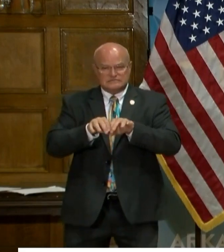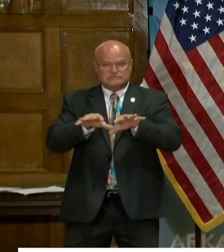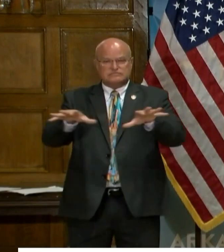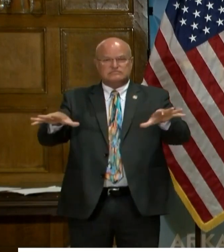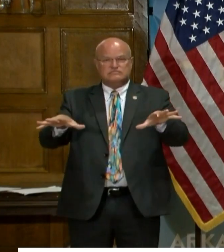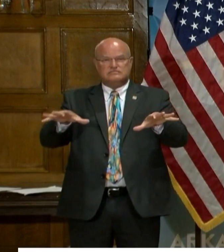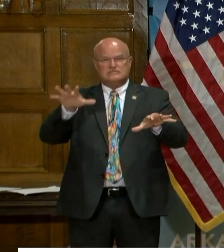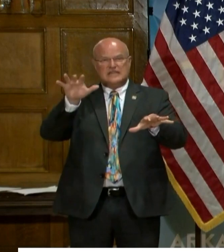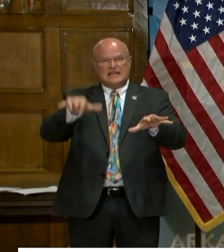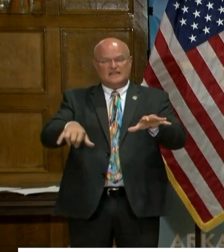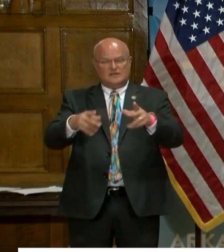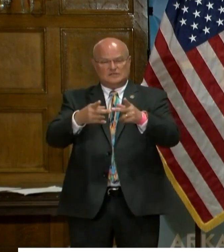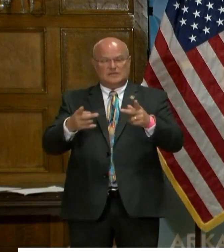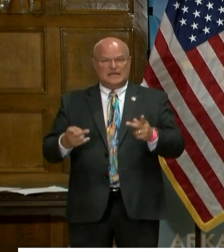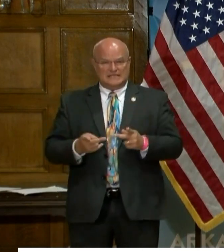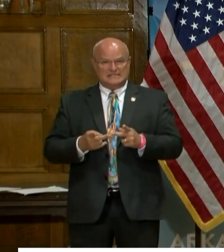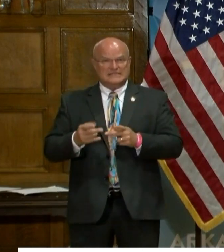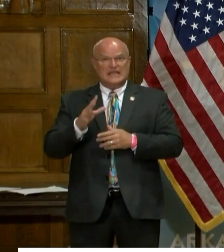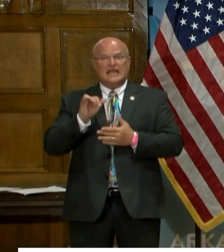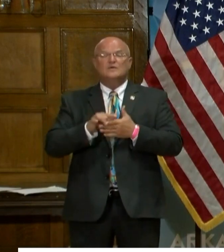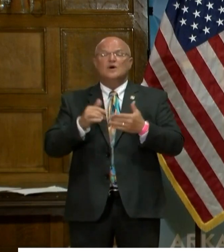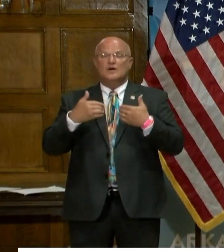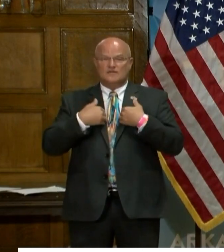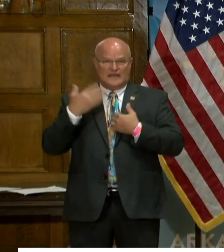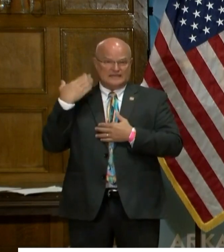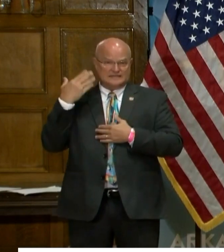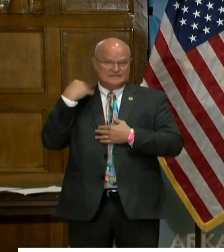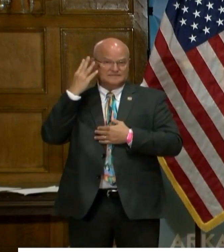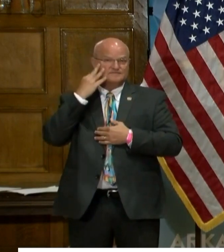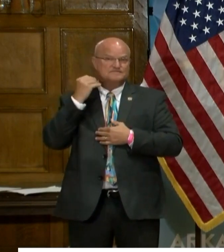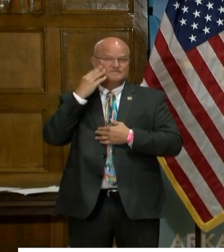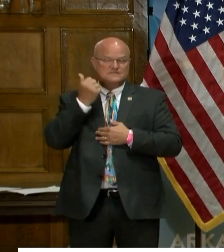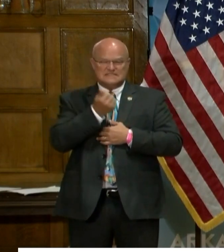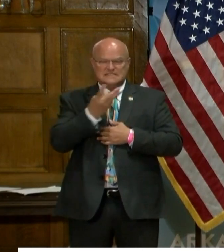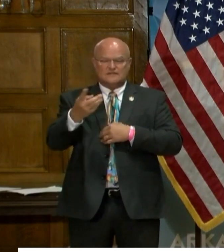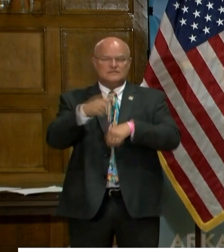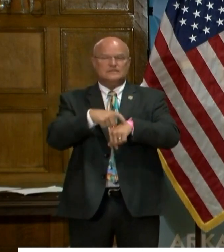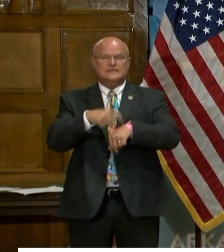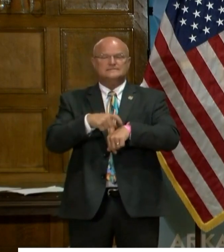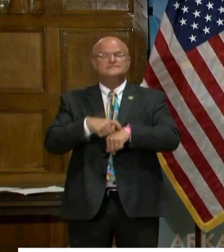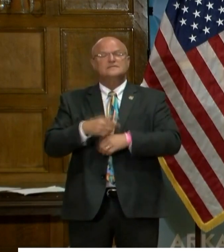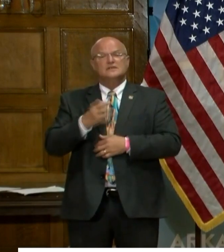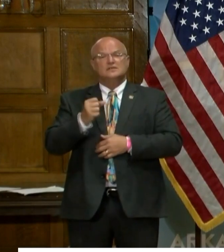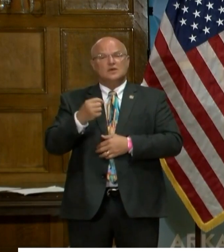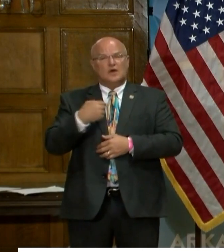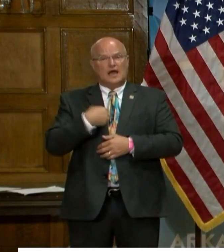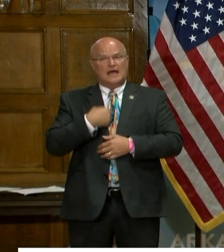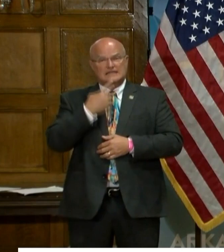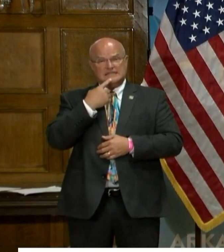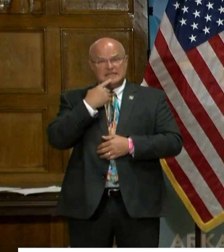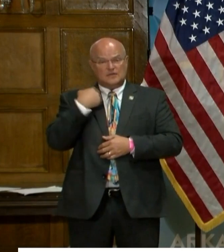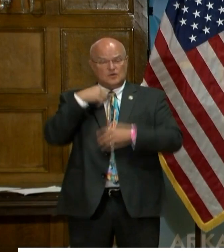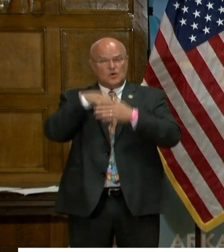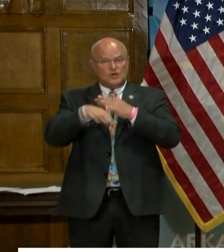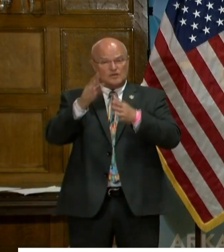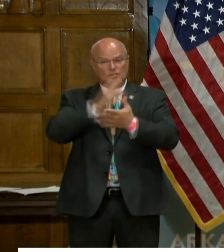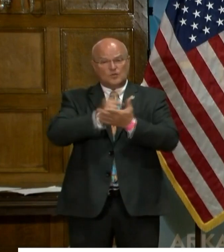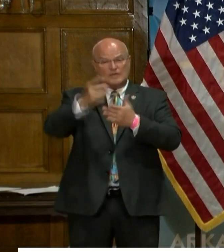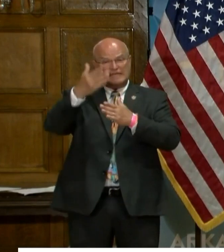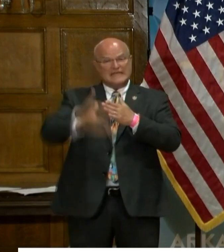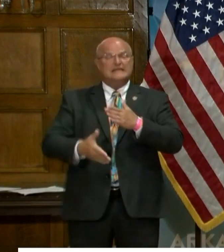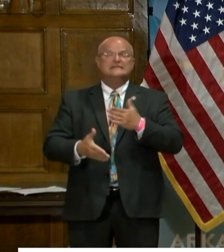COVID-19 in those settings, and that's what we've had in a number of cases. And so I say, as we're going into the